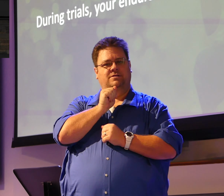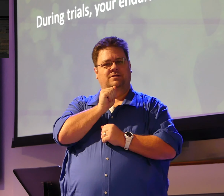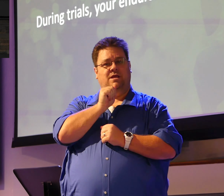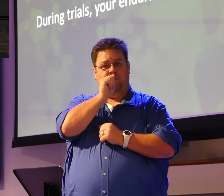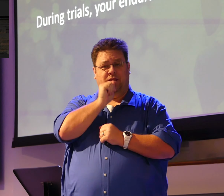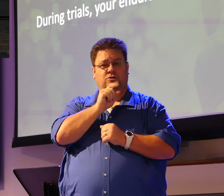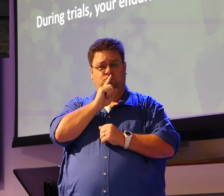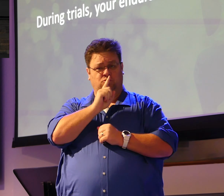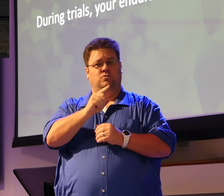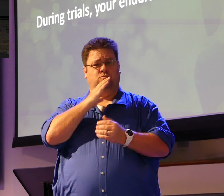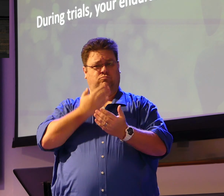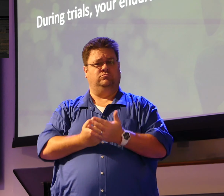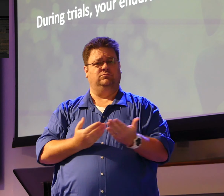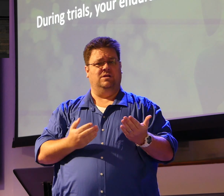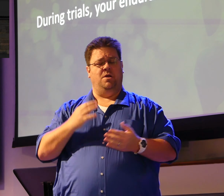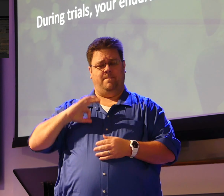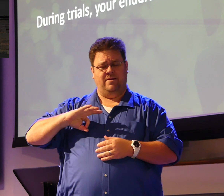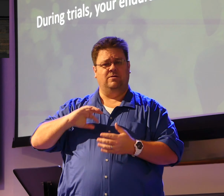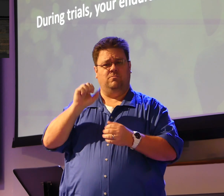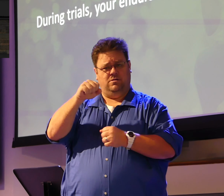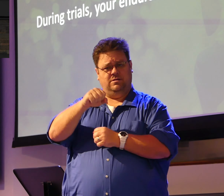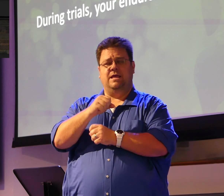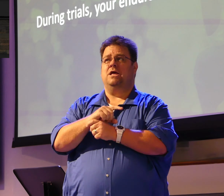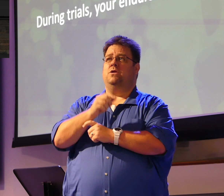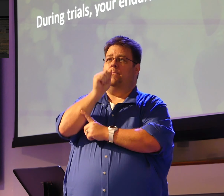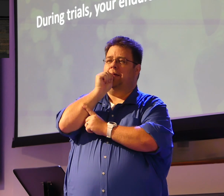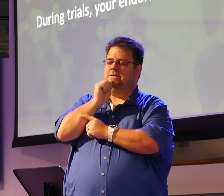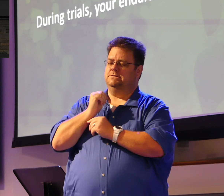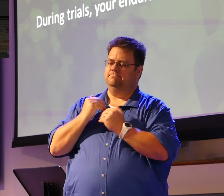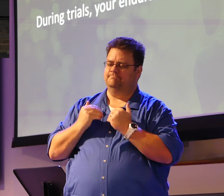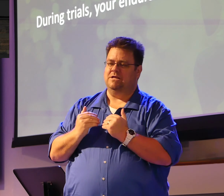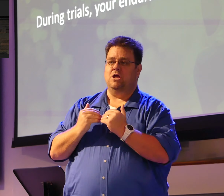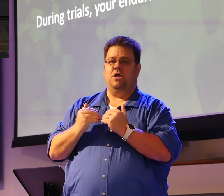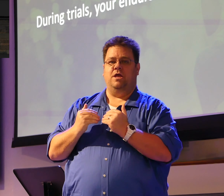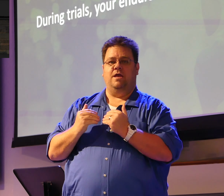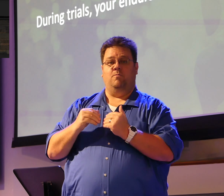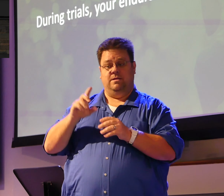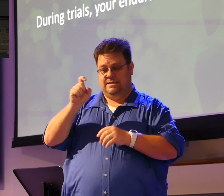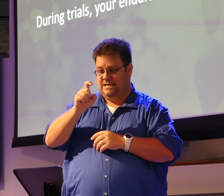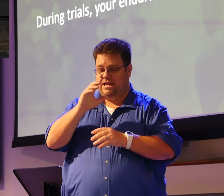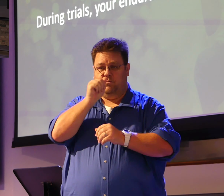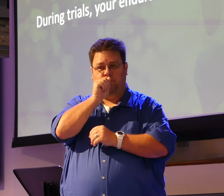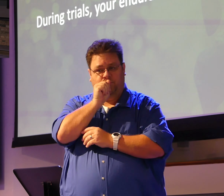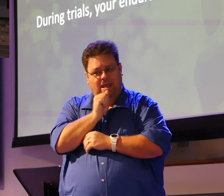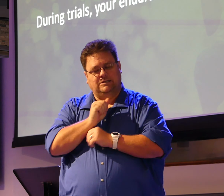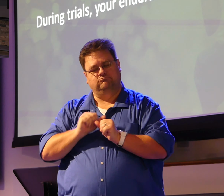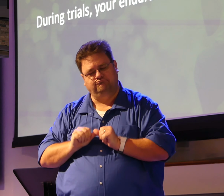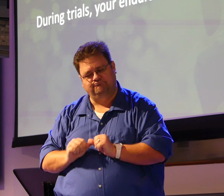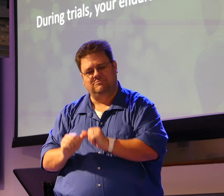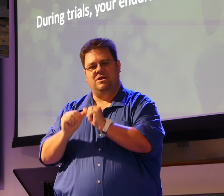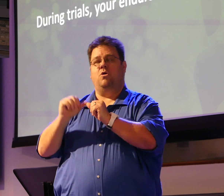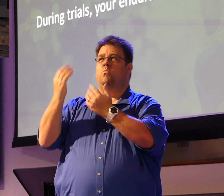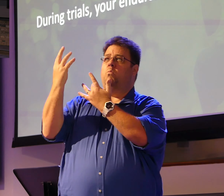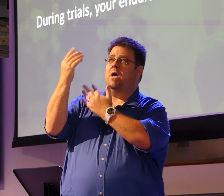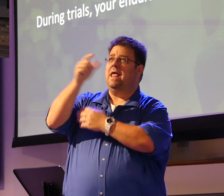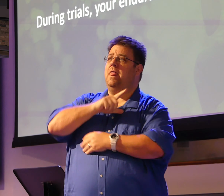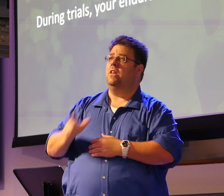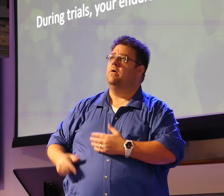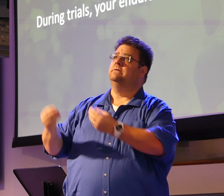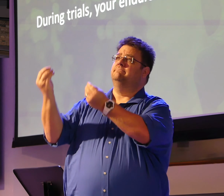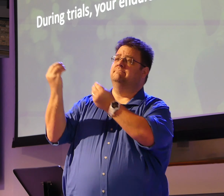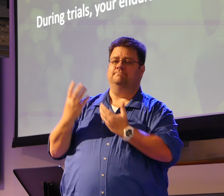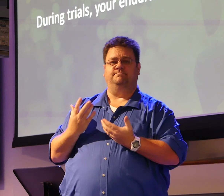a virtue yes or no oh yeah oh yeah without patience man we'll run into all kinds of problems in our life we got to be patient we got